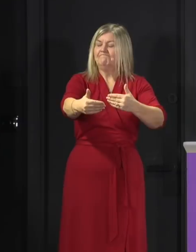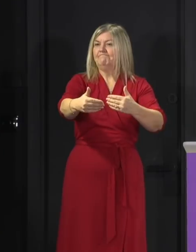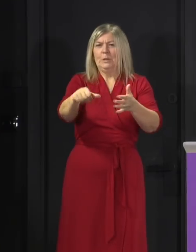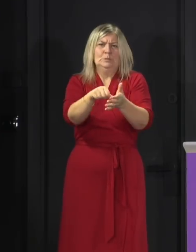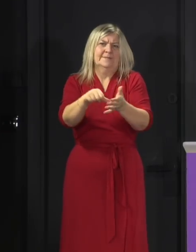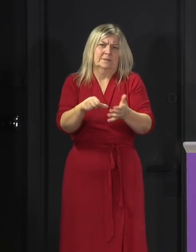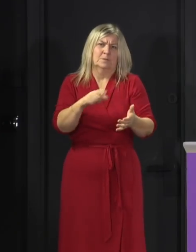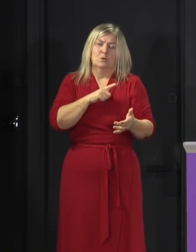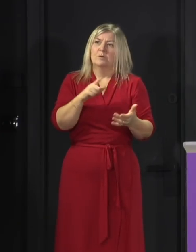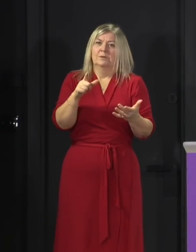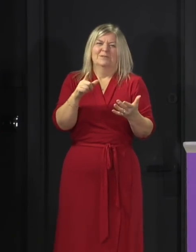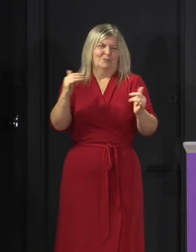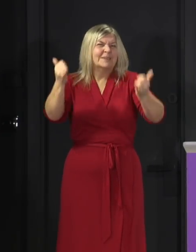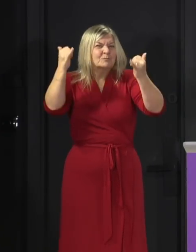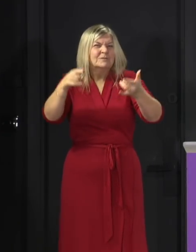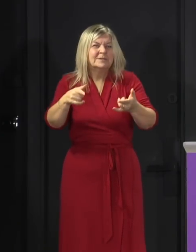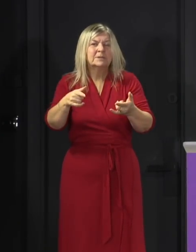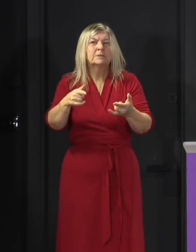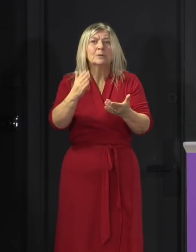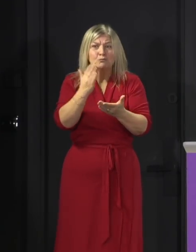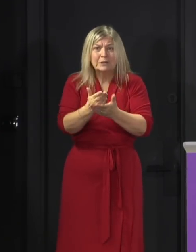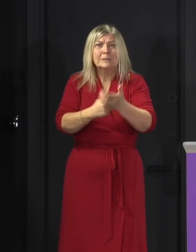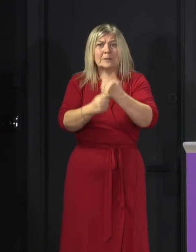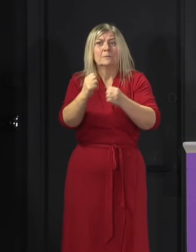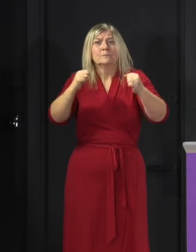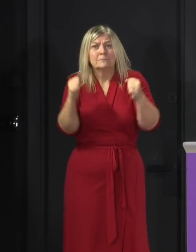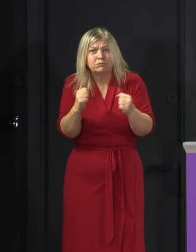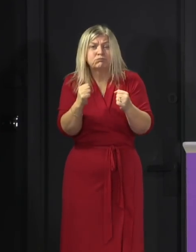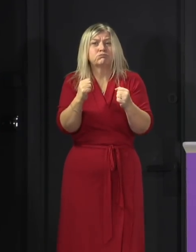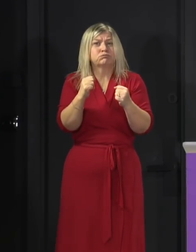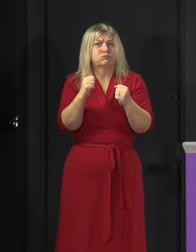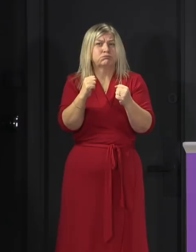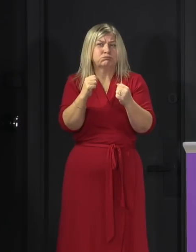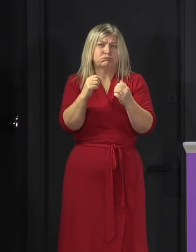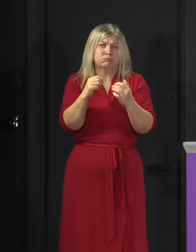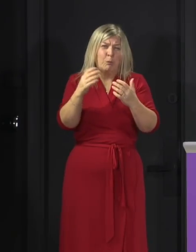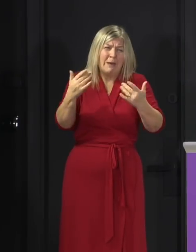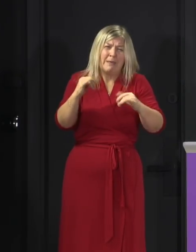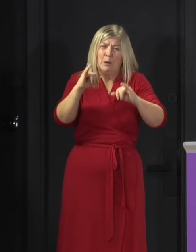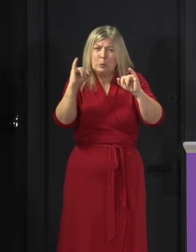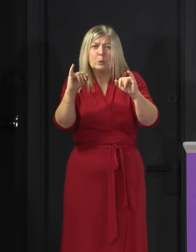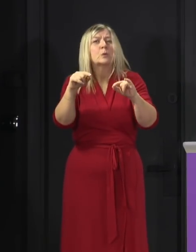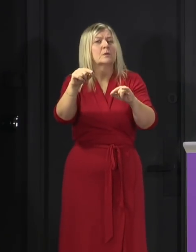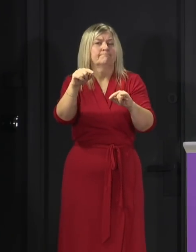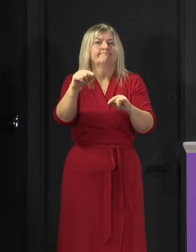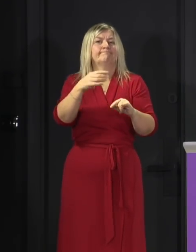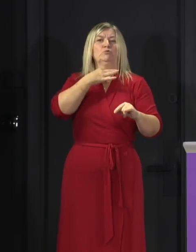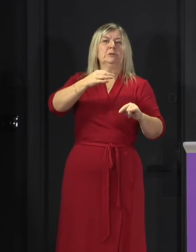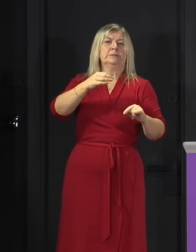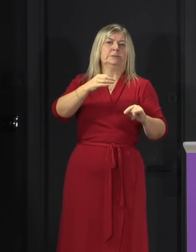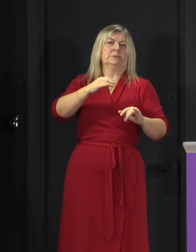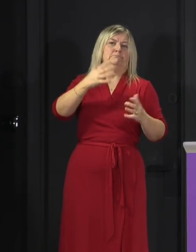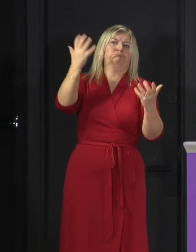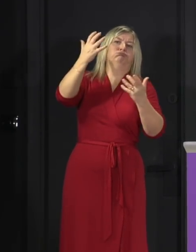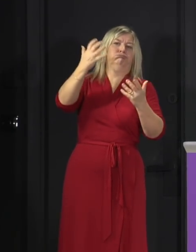around Christmas, but also the winter period. As we go deeper into winter, then the risks of transmission increase. And I